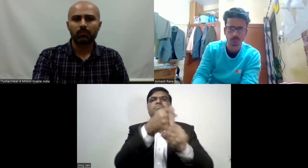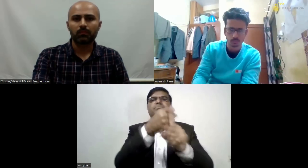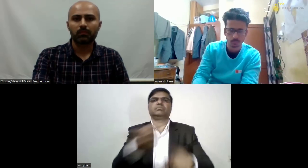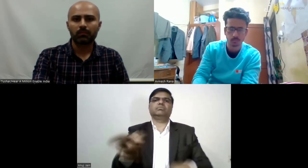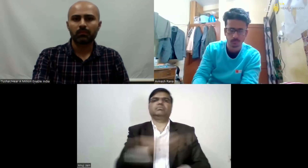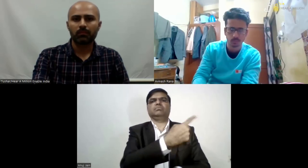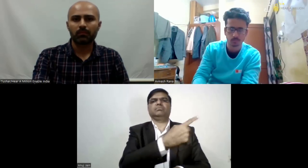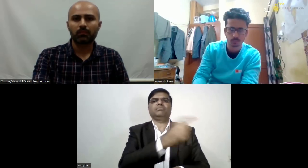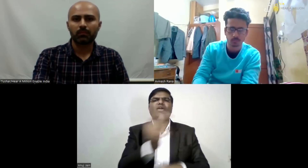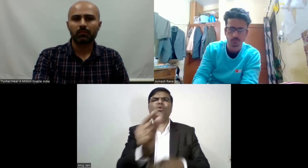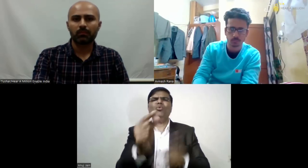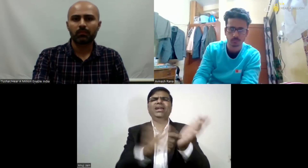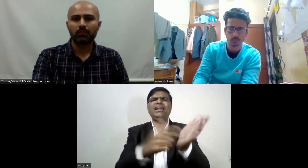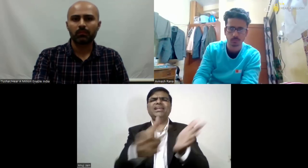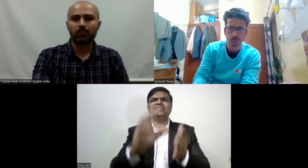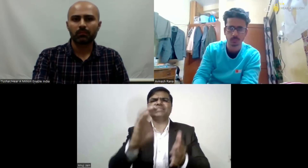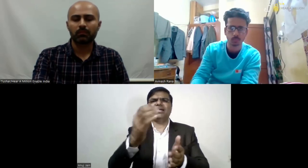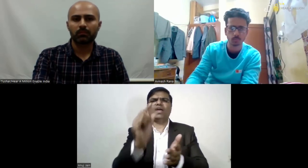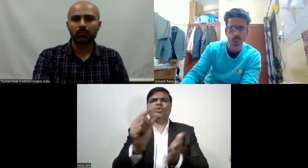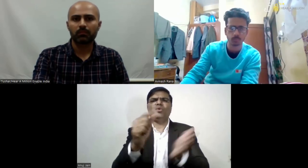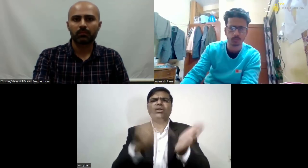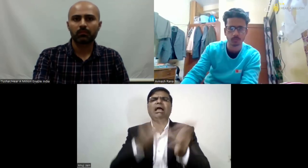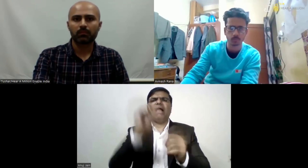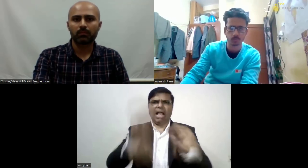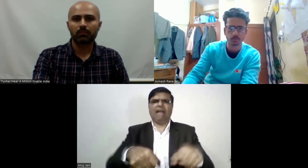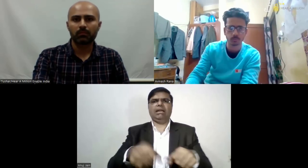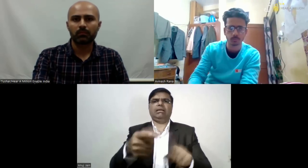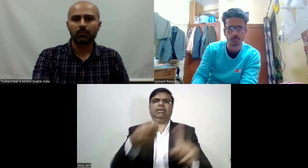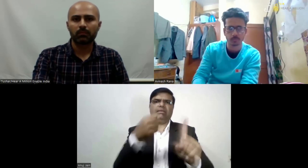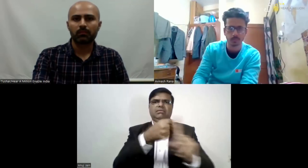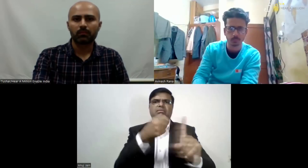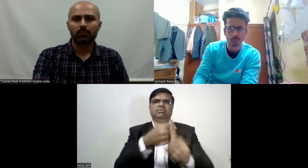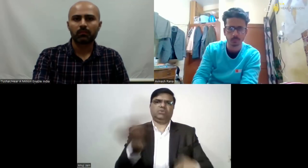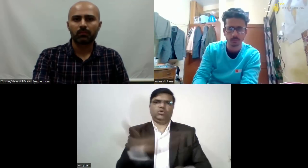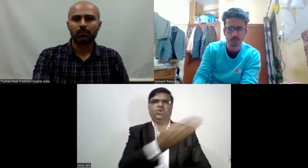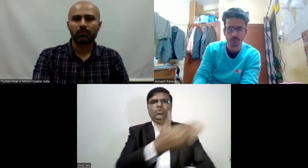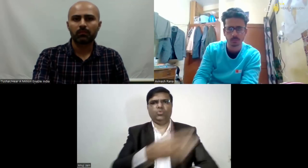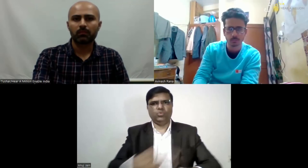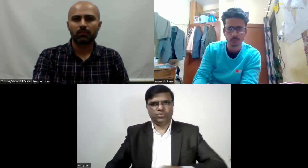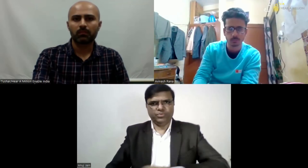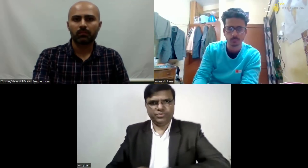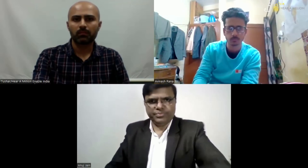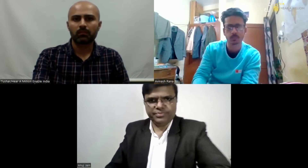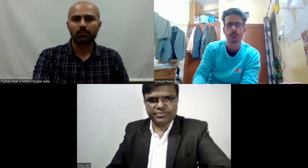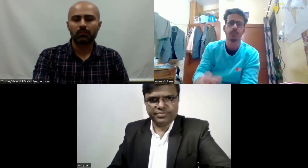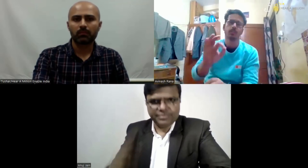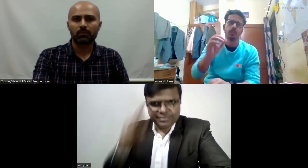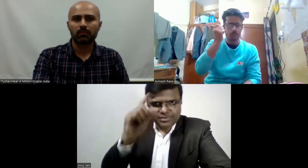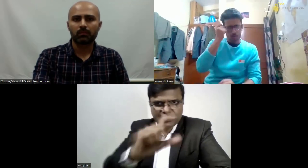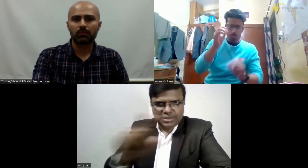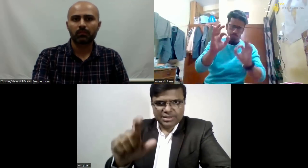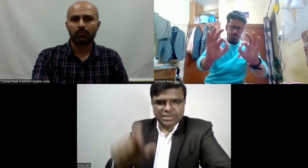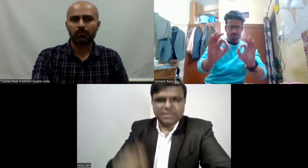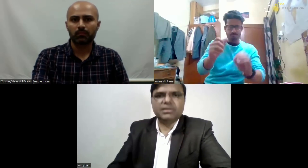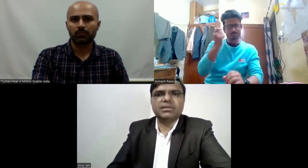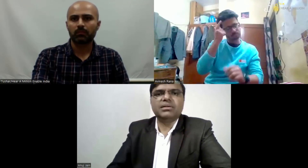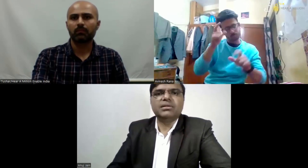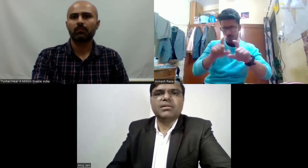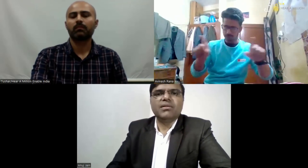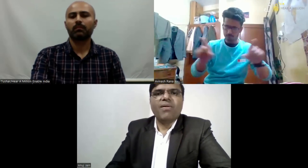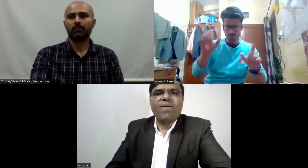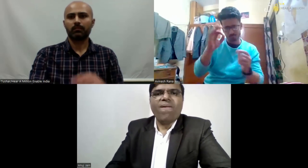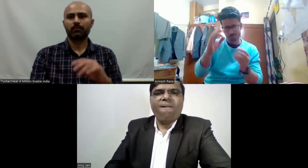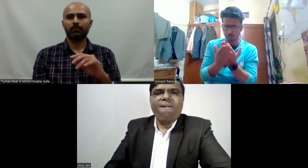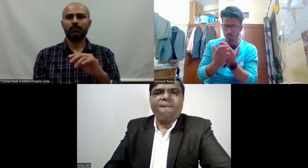the association, they need to discuss with each other. So in Chandigarh, it's a union territory, and you can try and you can